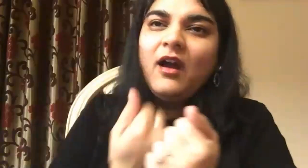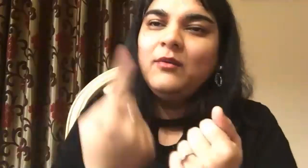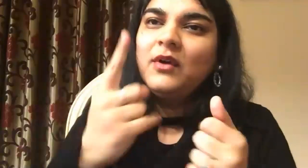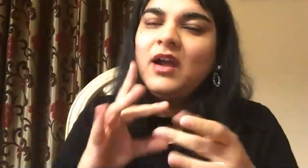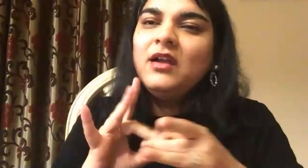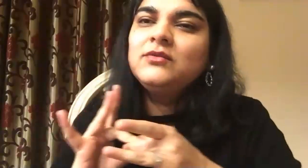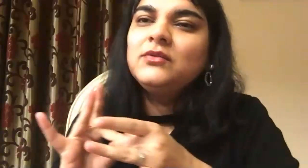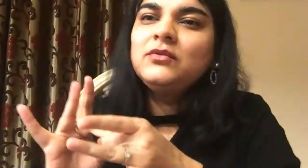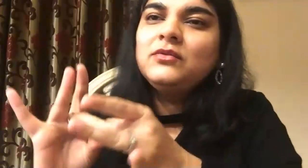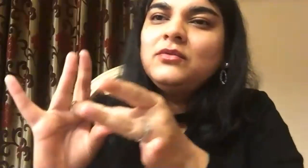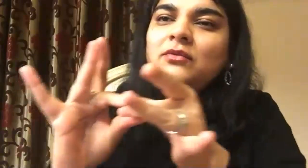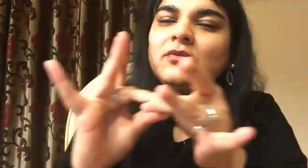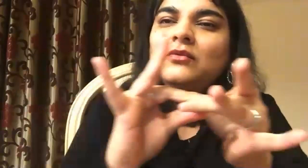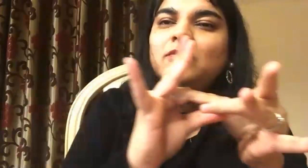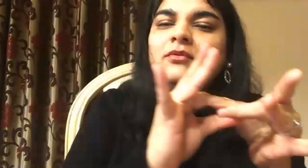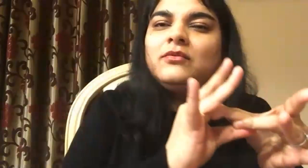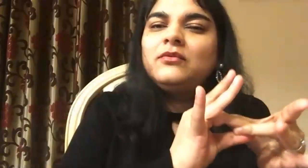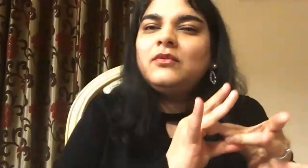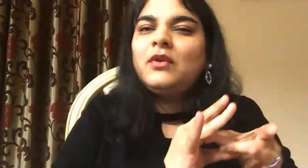Open participants panel. 40 button menu.